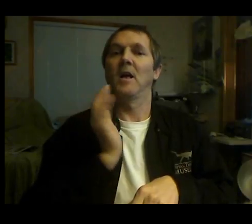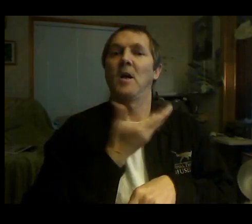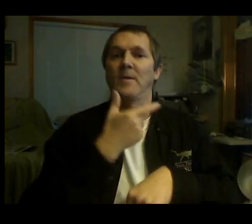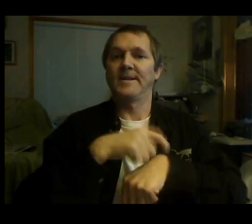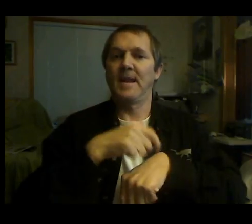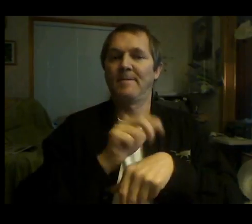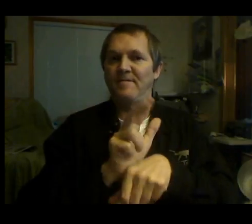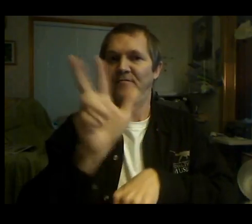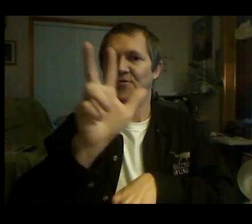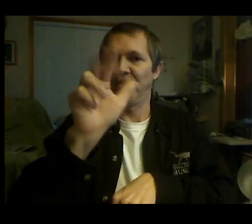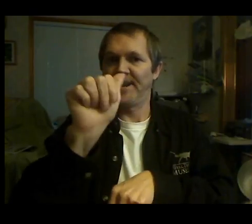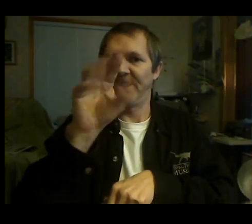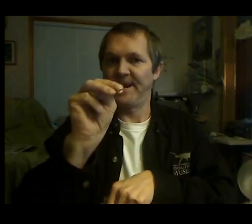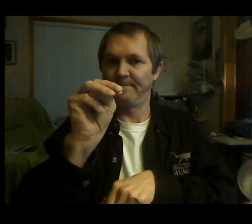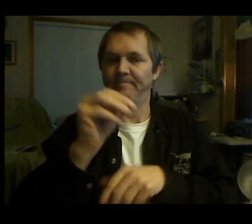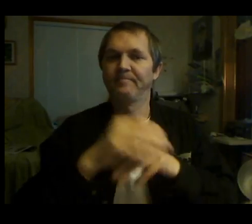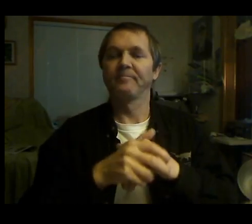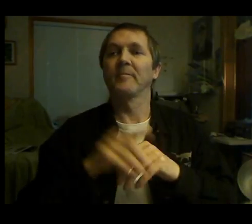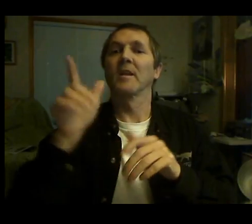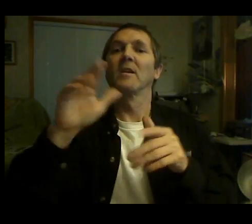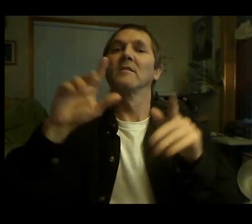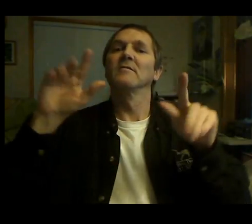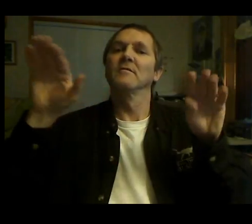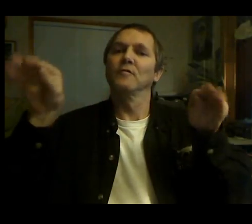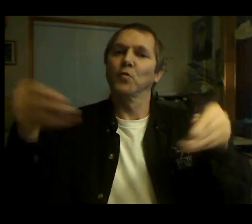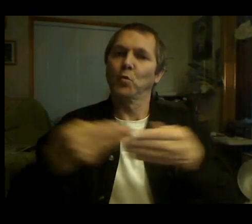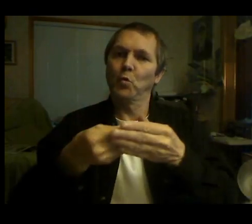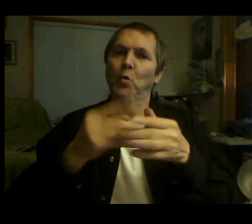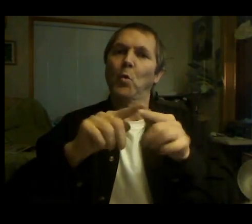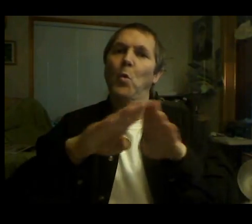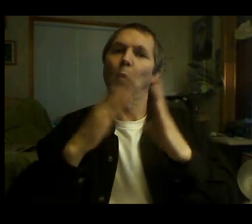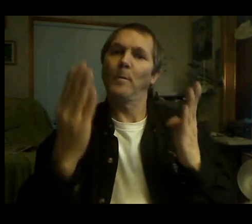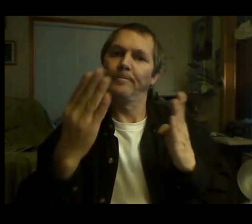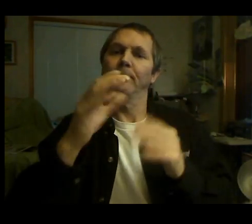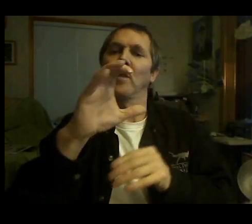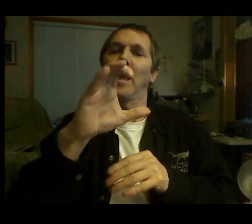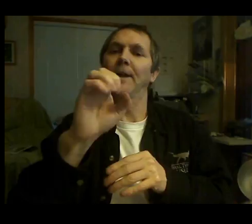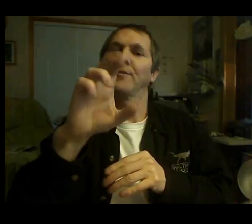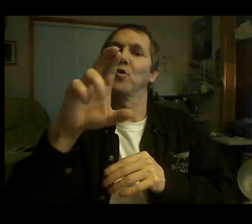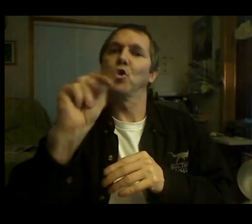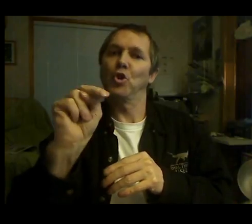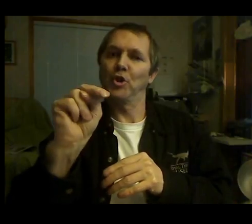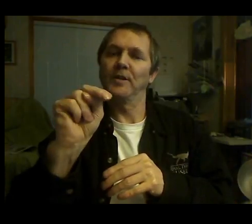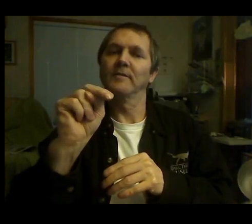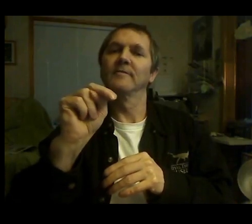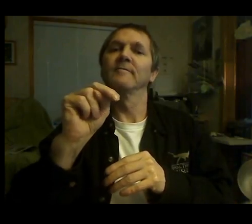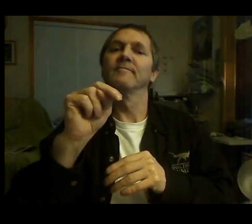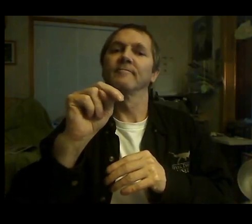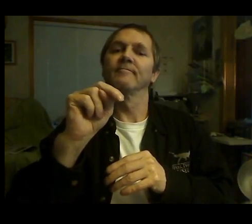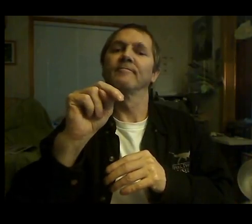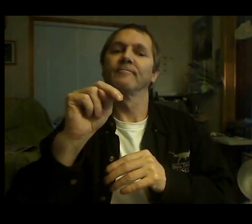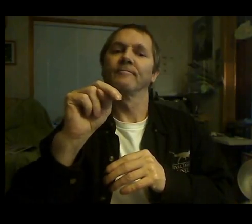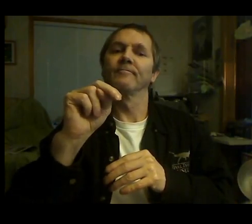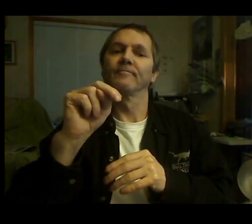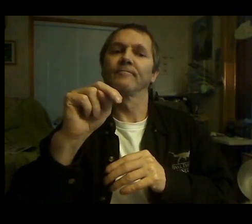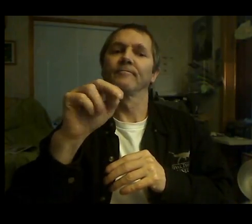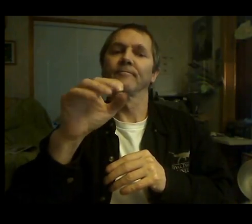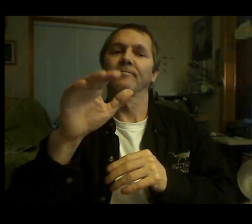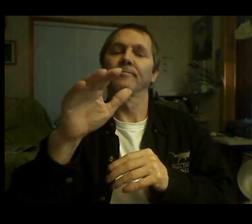1976, 1992, and 1996. It just happened to be the party's only 3 White House victories in the past 40 years. In Portsmouth's bustling Market